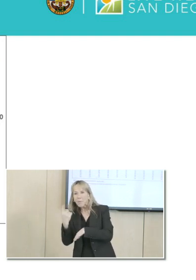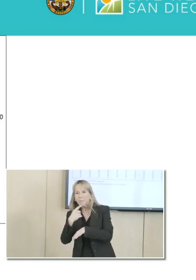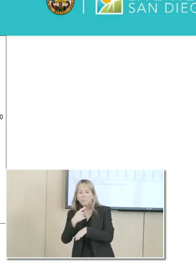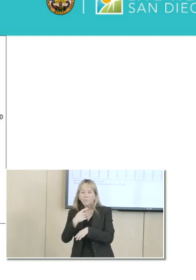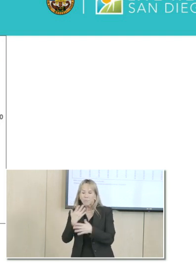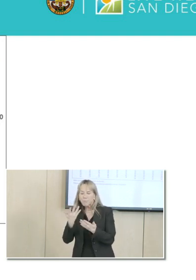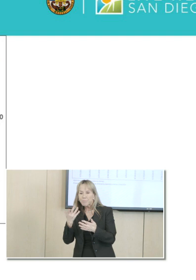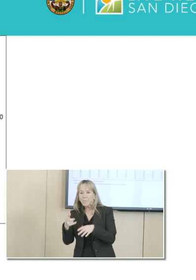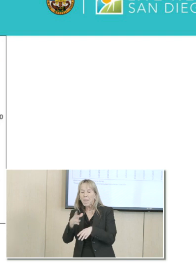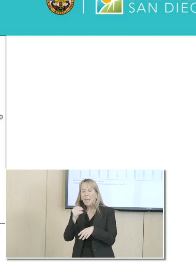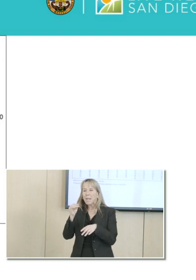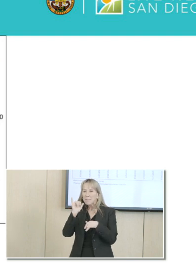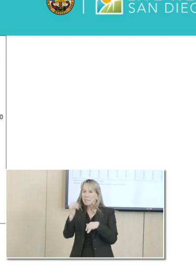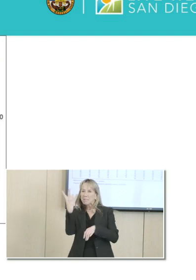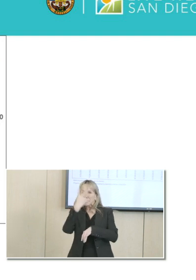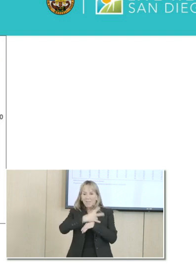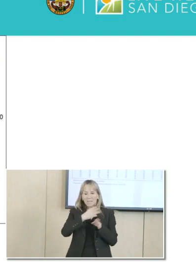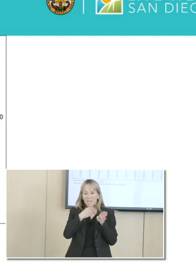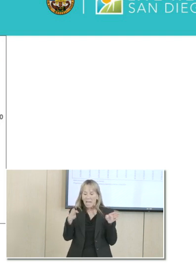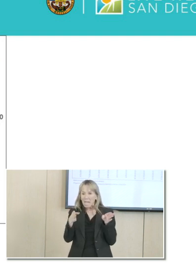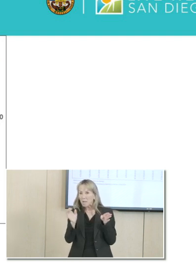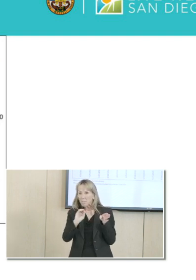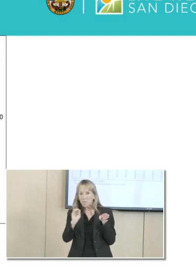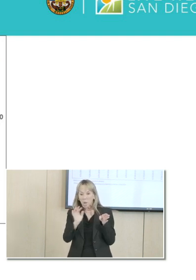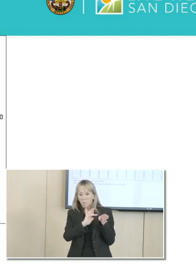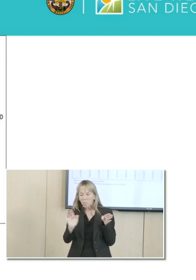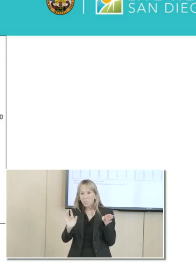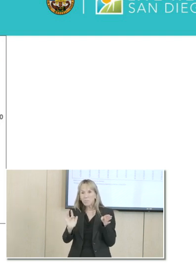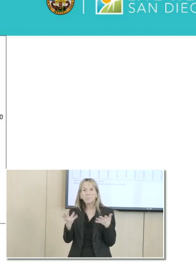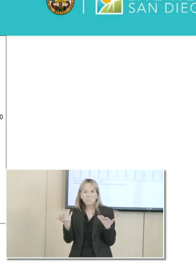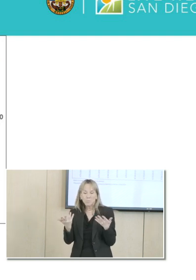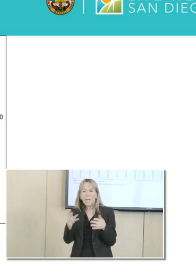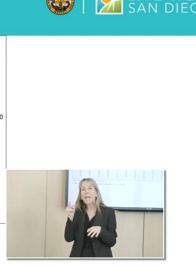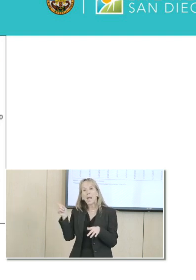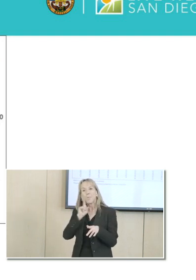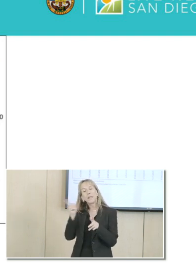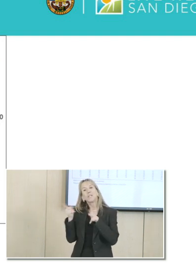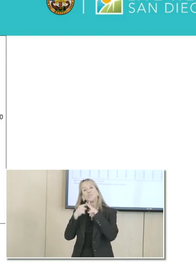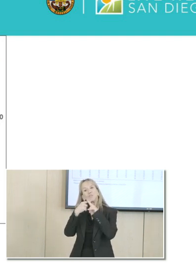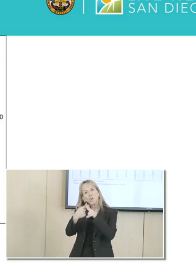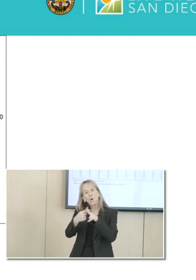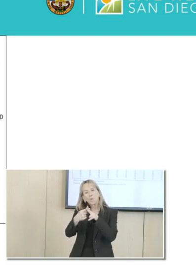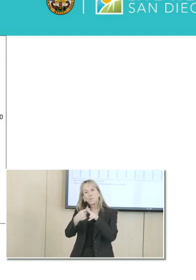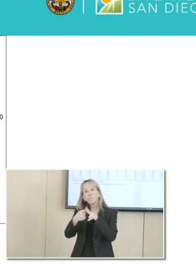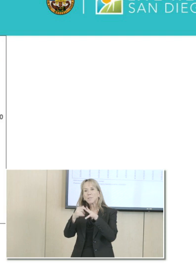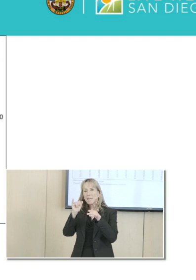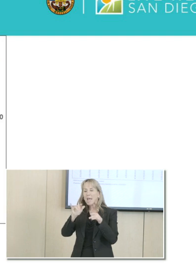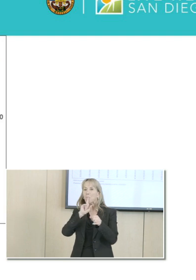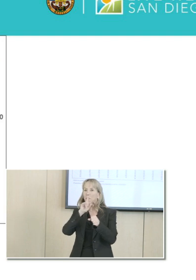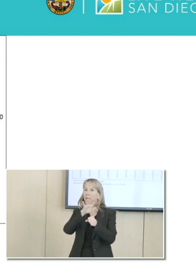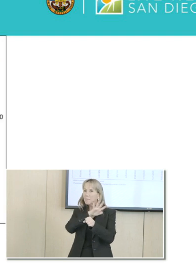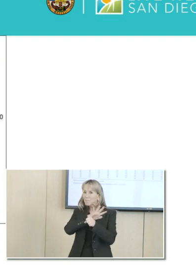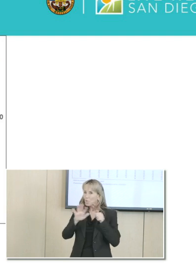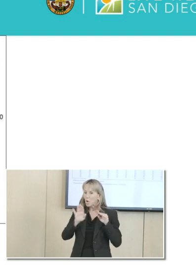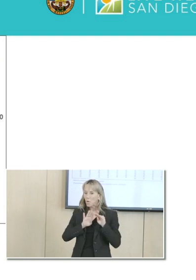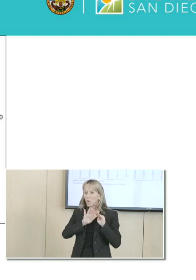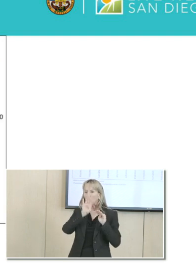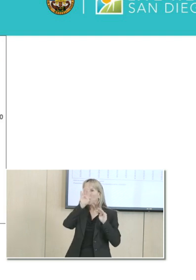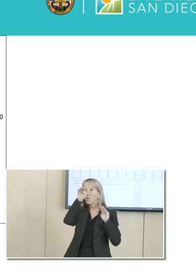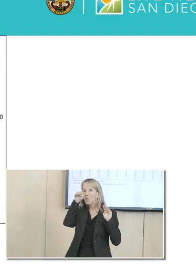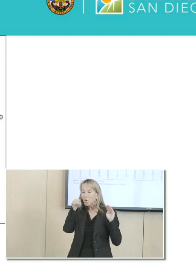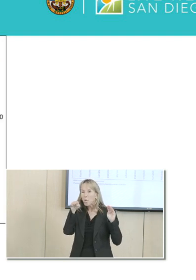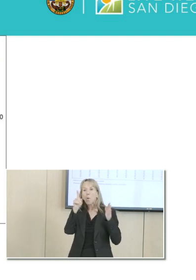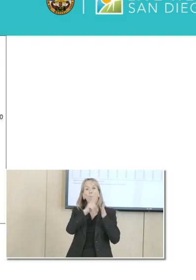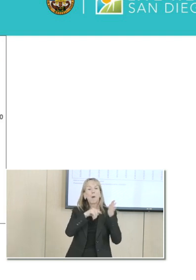7-day time frame for being hospitalized, that actually showed complete curves of what would happen if we did